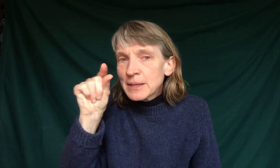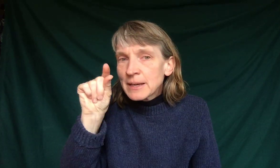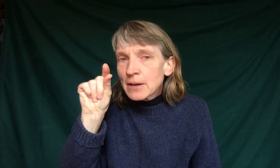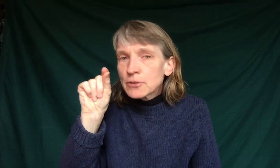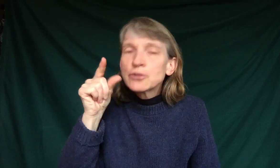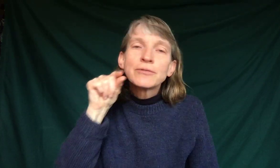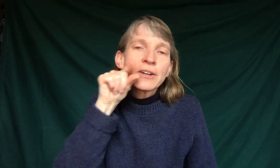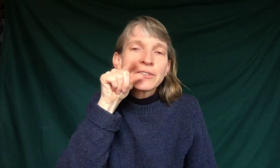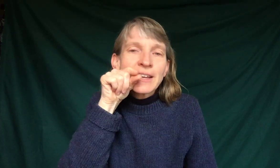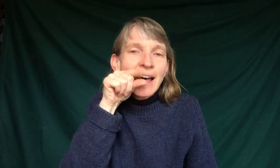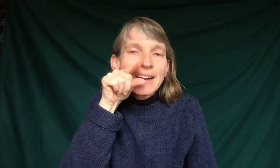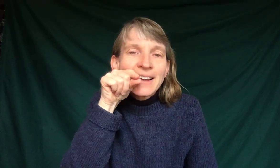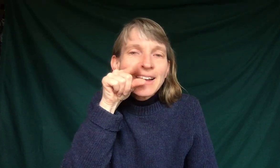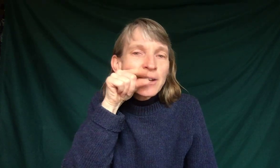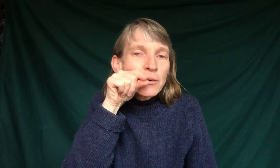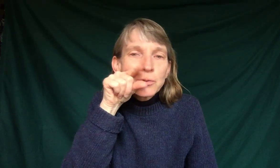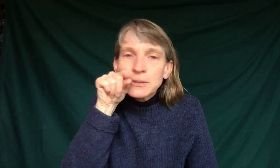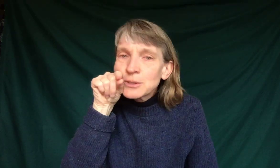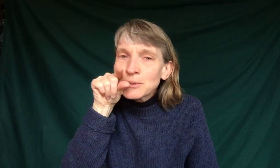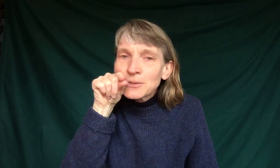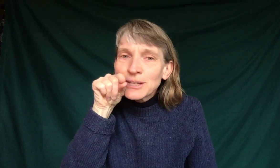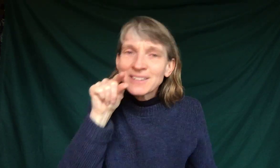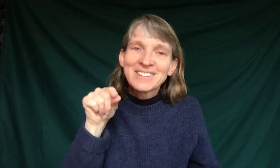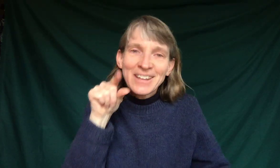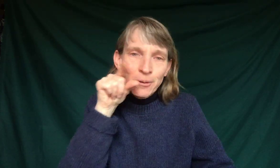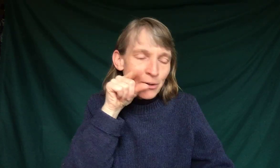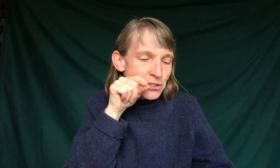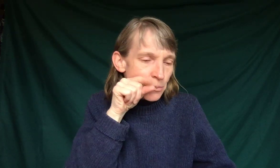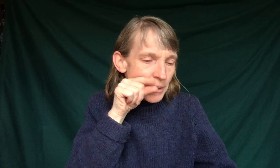out of your two fingers like that. And you go tweet, tweet, tweet, tweet, like your bird chirping.